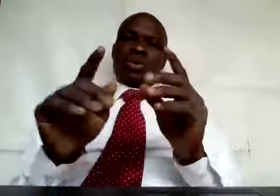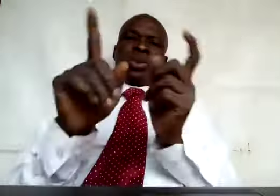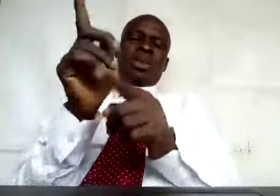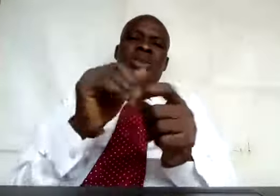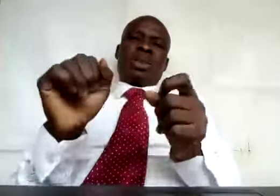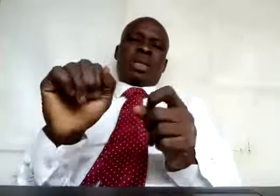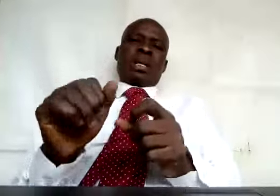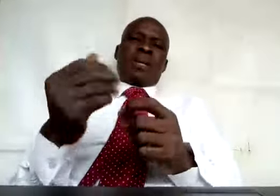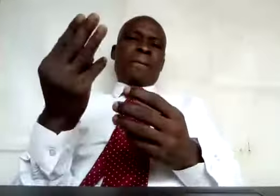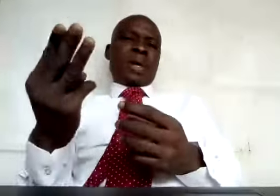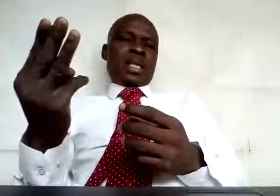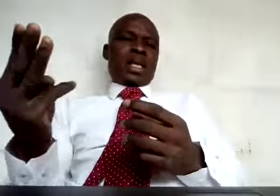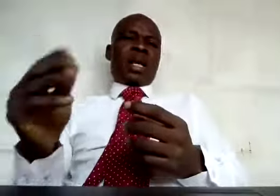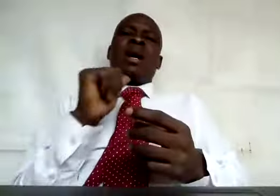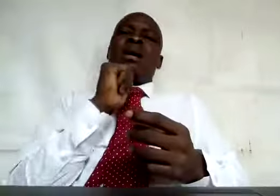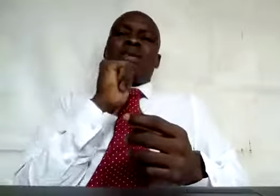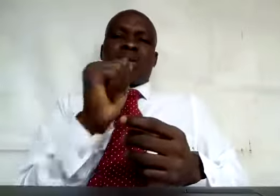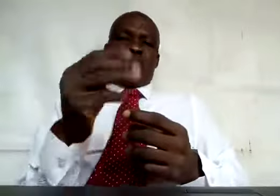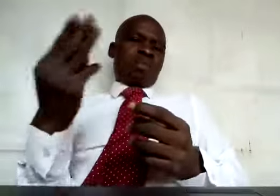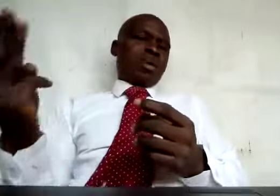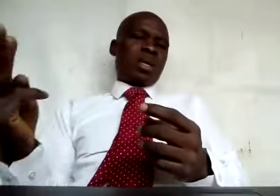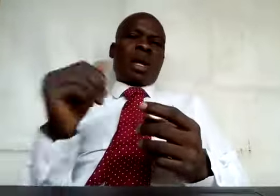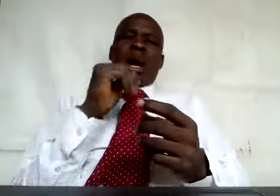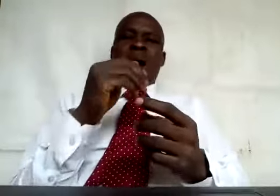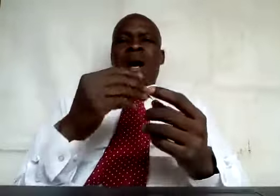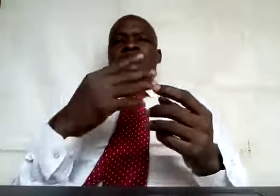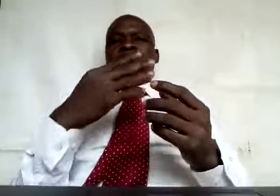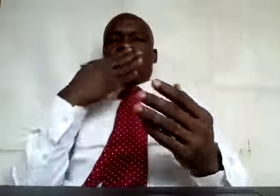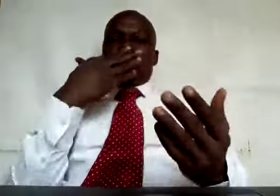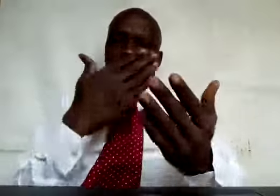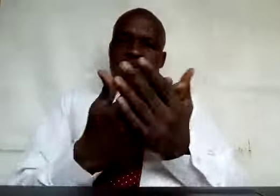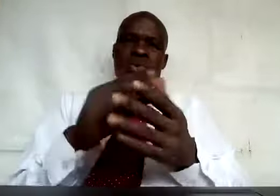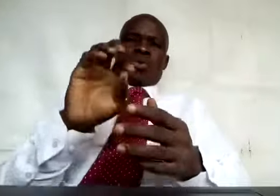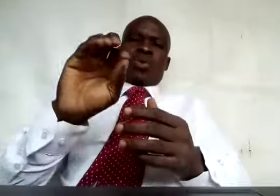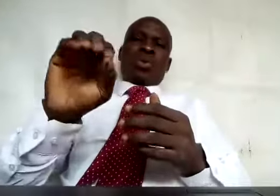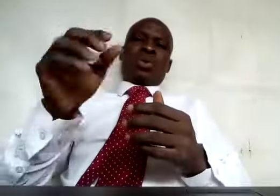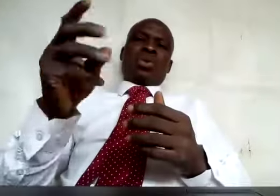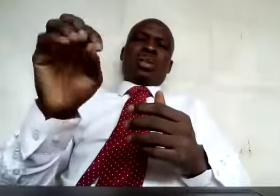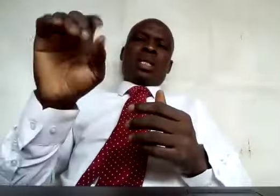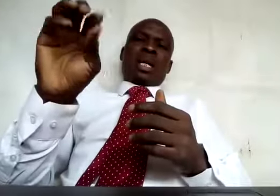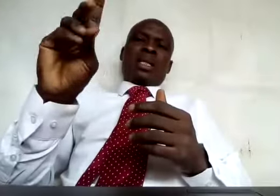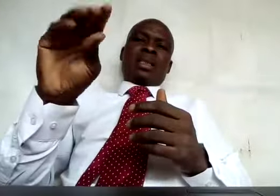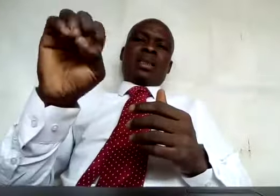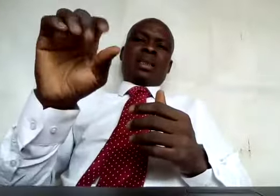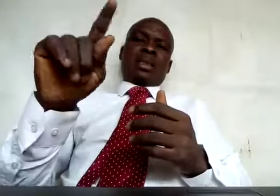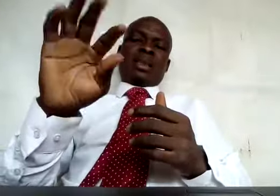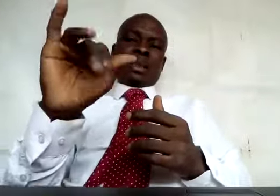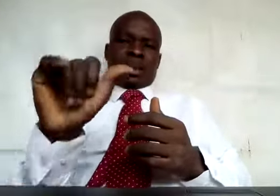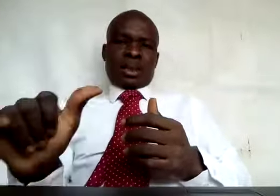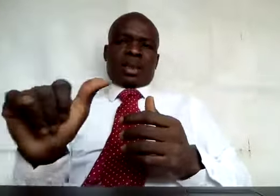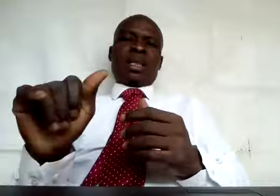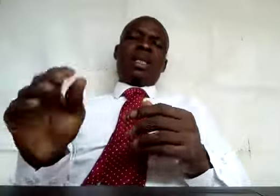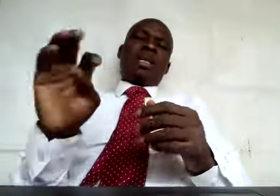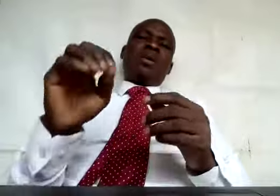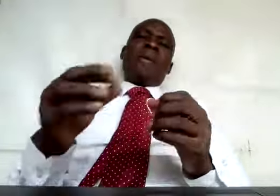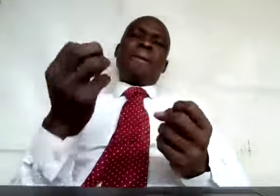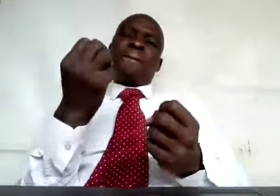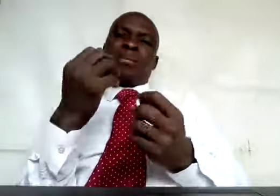agents. Non-metals are good oxidizing agents. Metals undergo